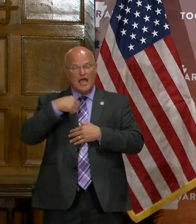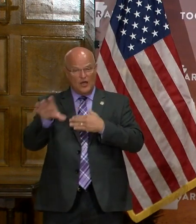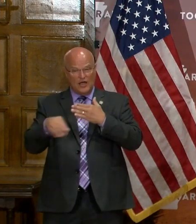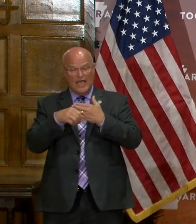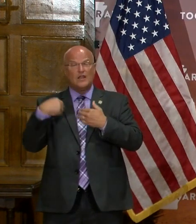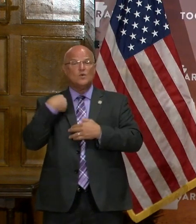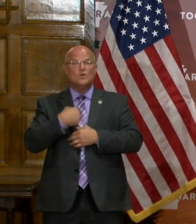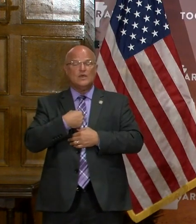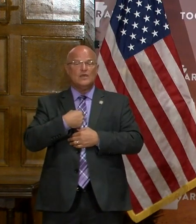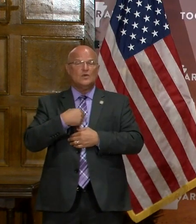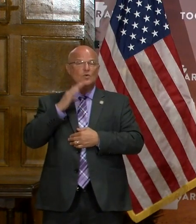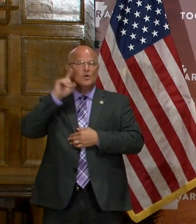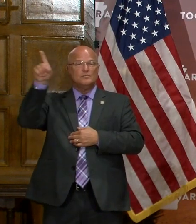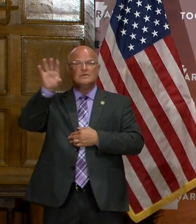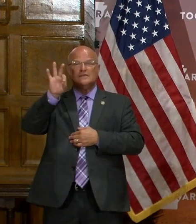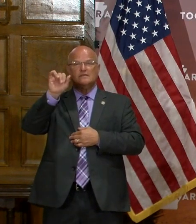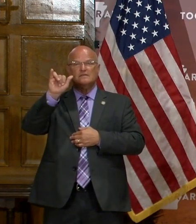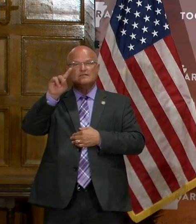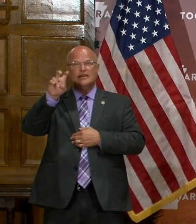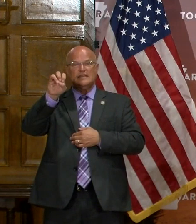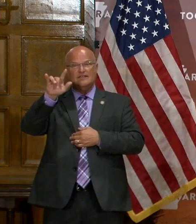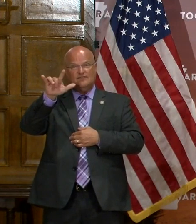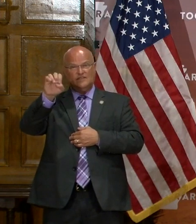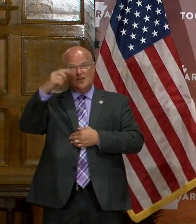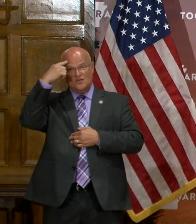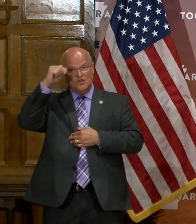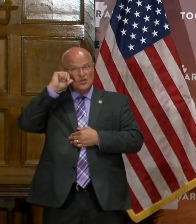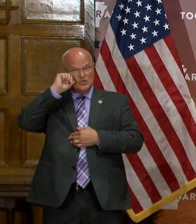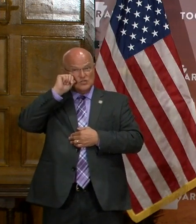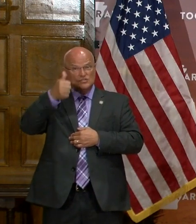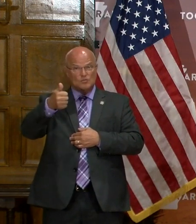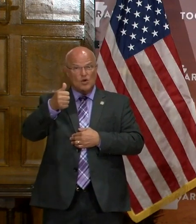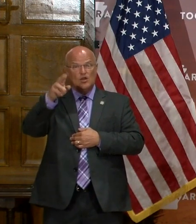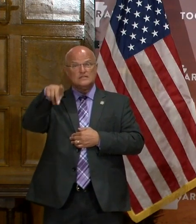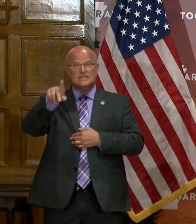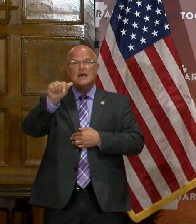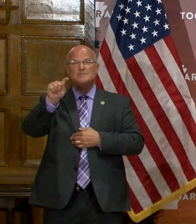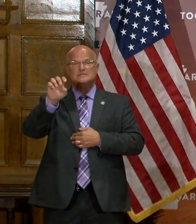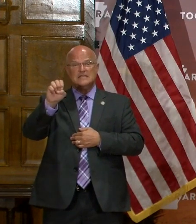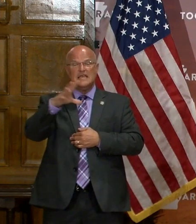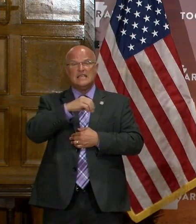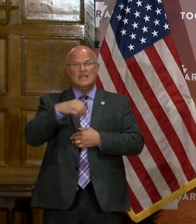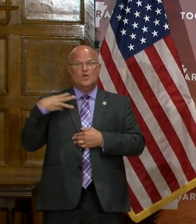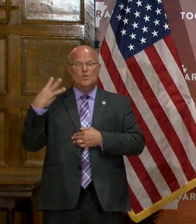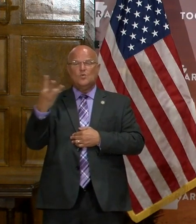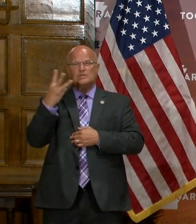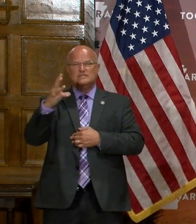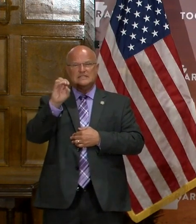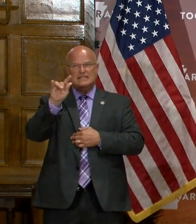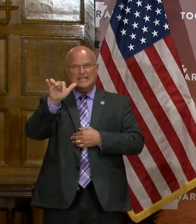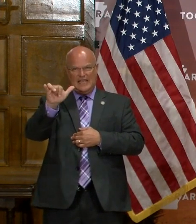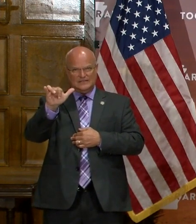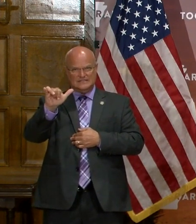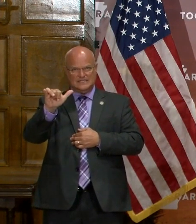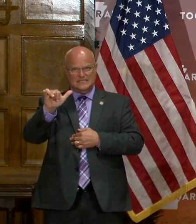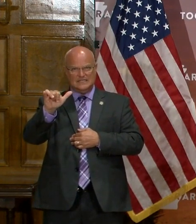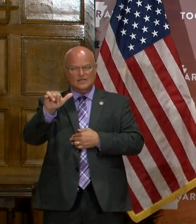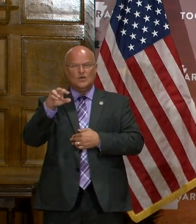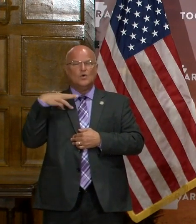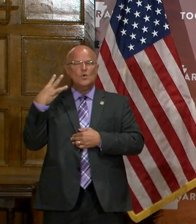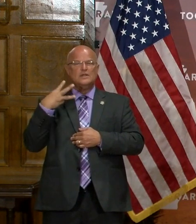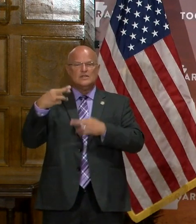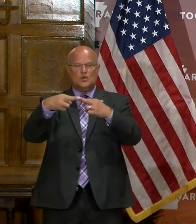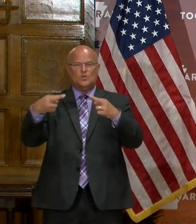add that we will be in Fayetteville for tomorrow's update, in Washington County. I'll be at